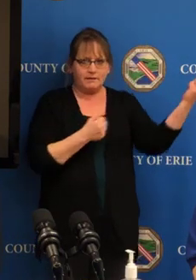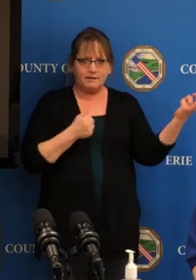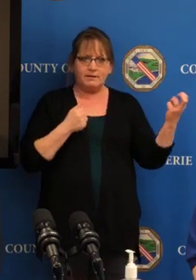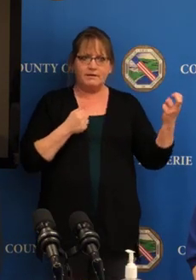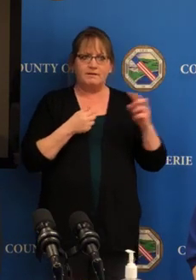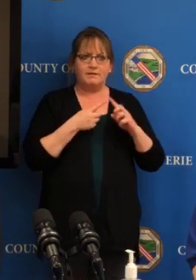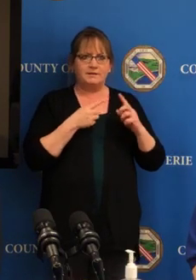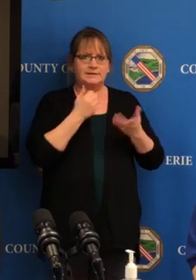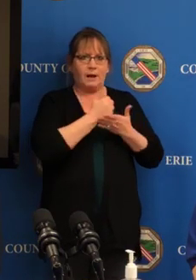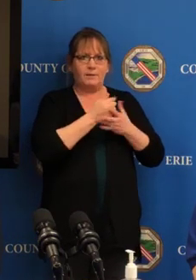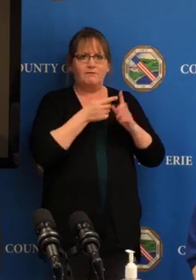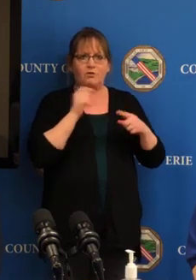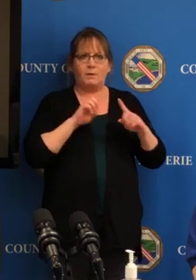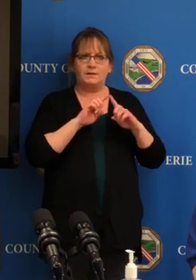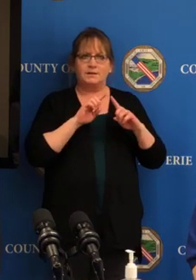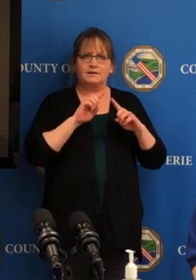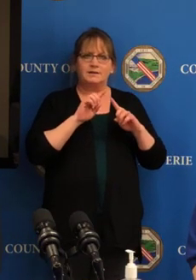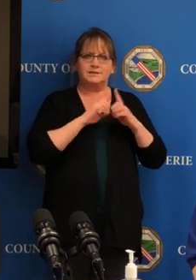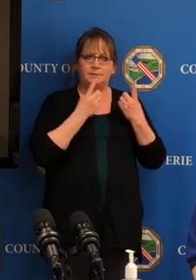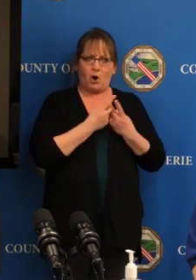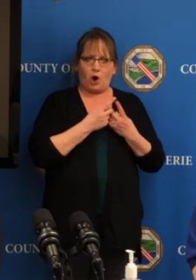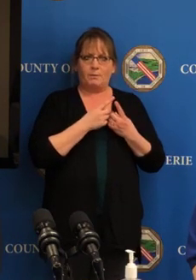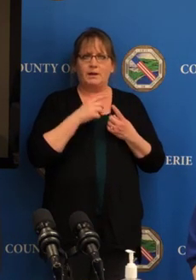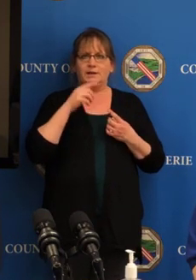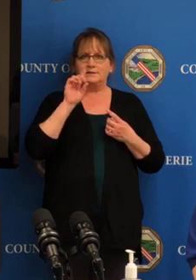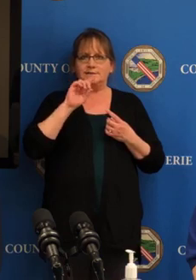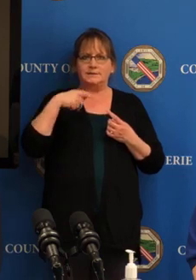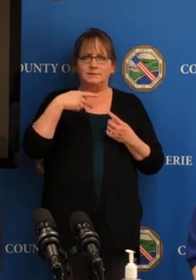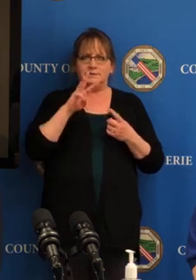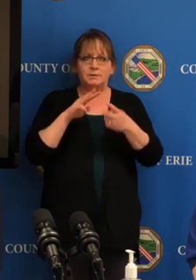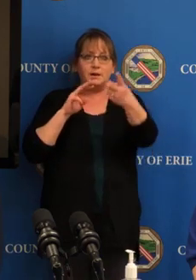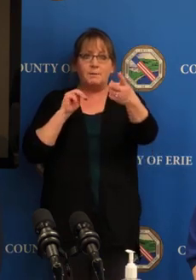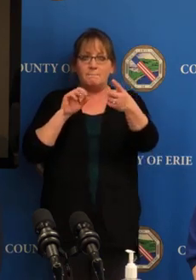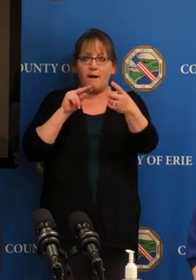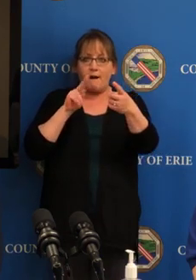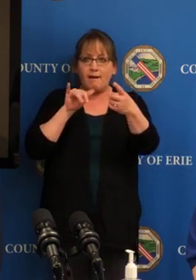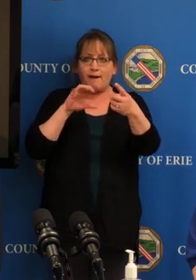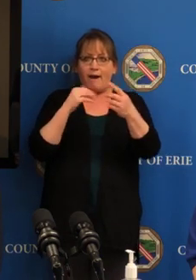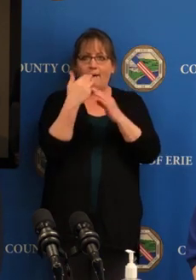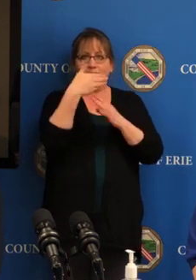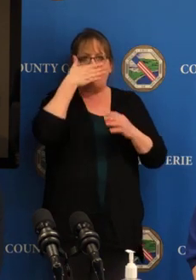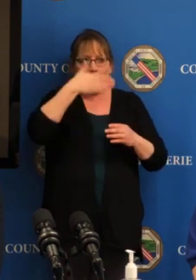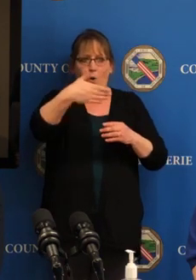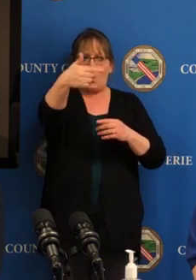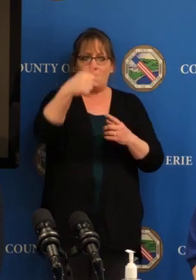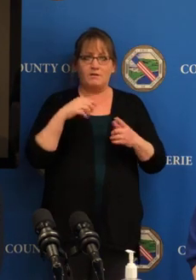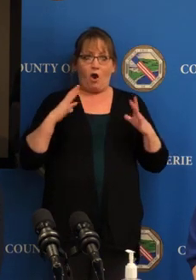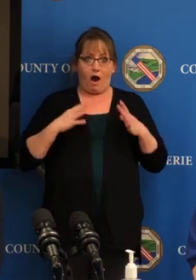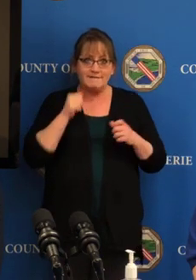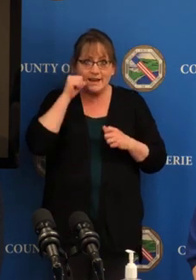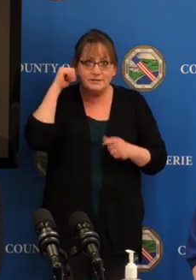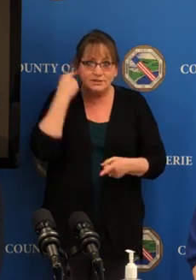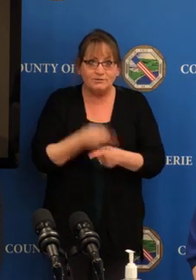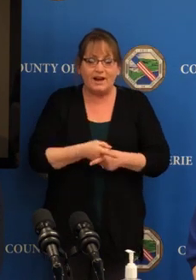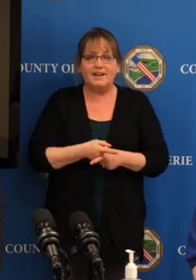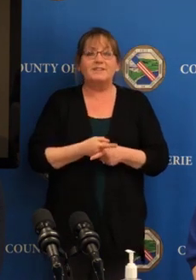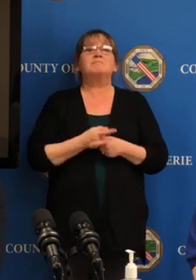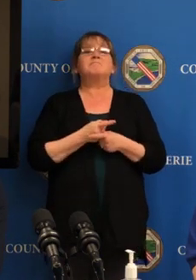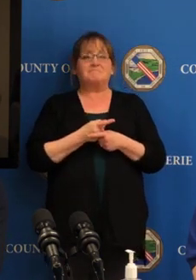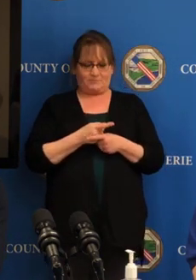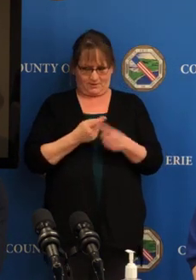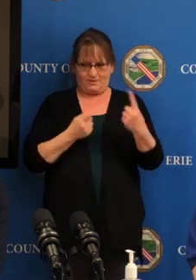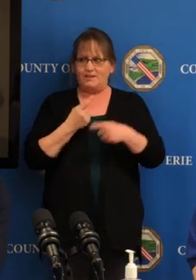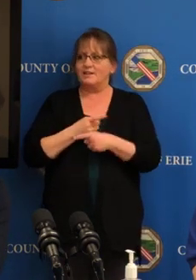from the Department of DPW, Buildings and Grounds, burns out. Monica behind the phone, she was off yesterday, right, Monica? Right. Yeah, she was